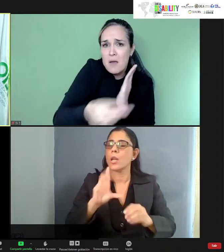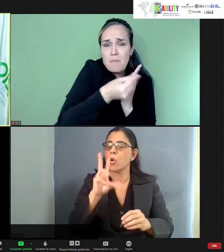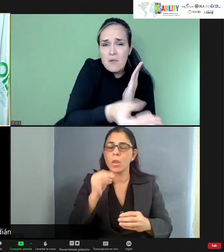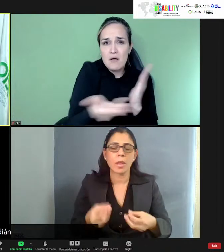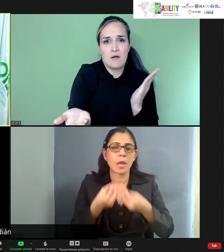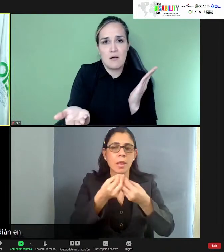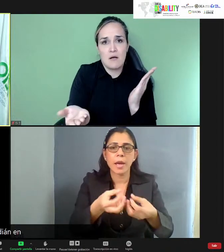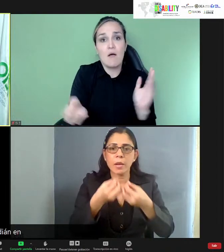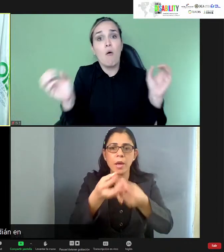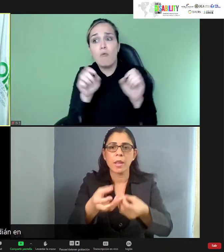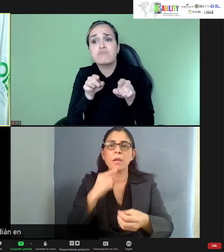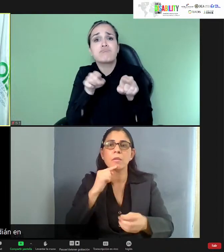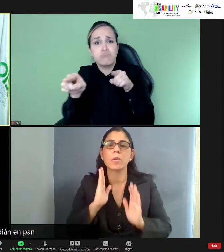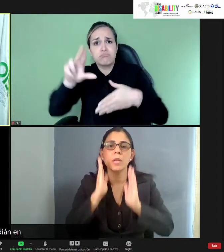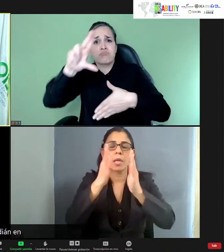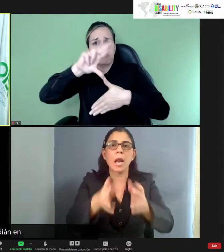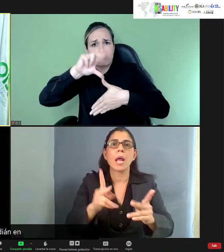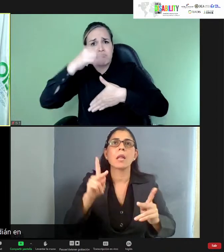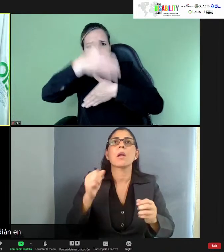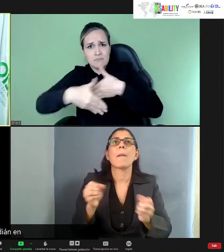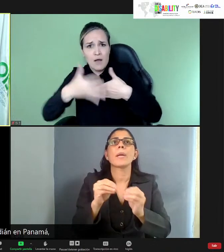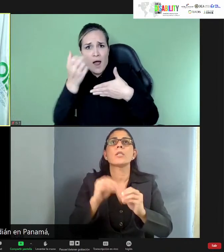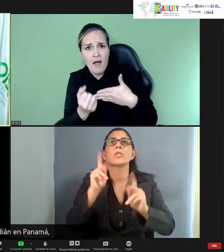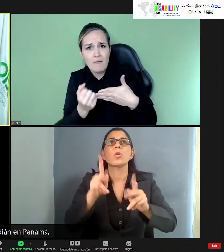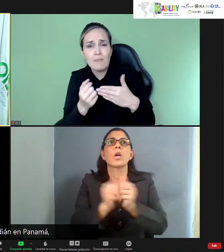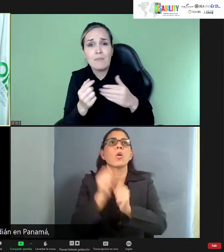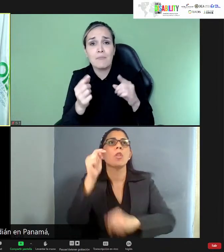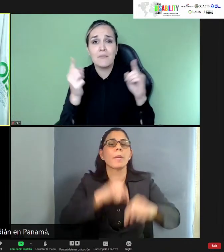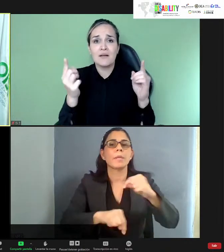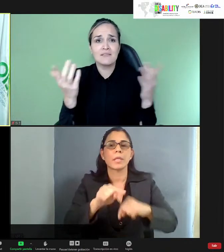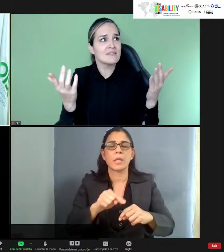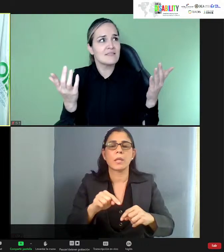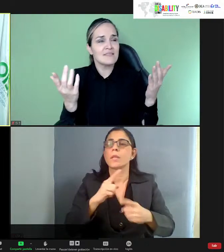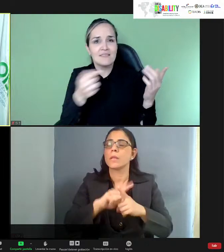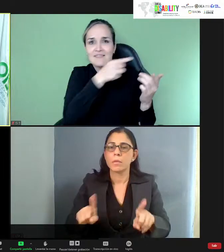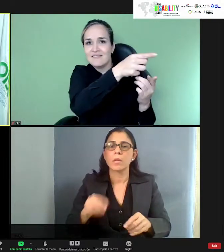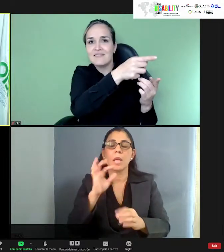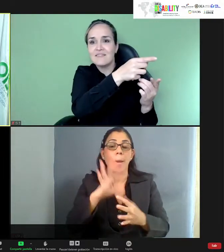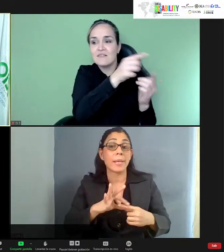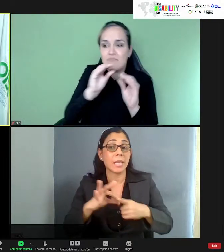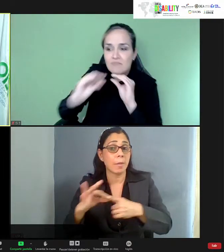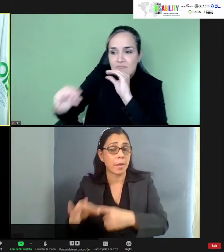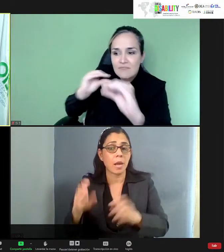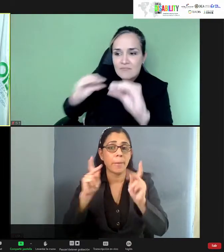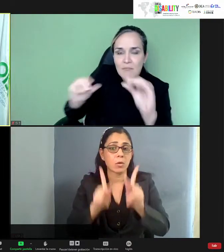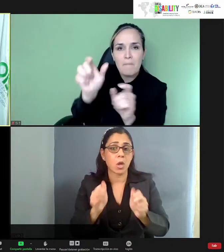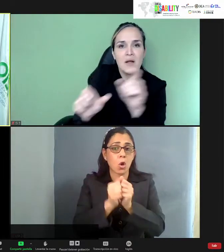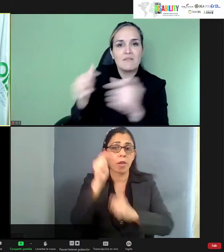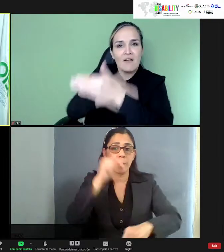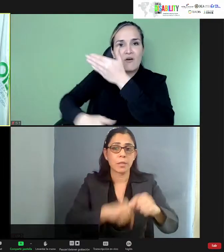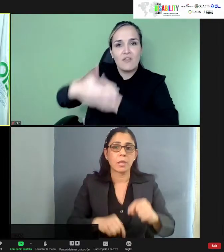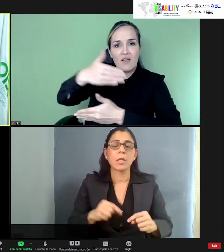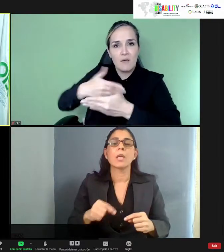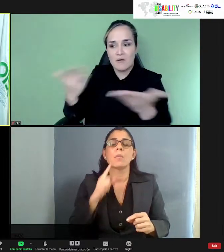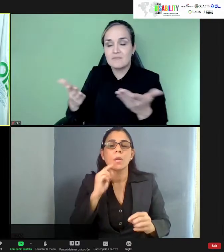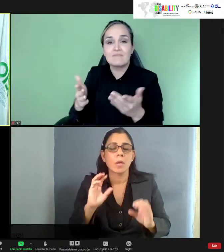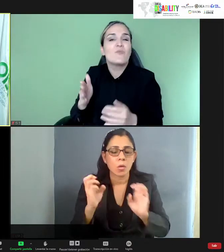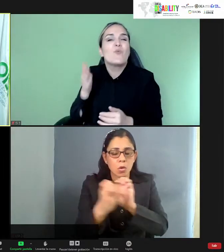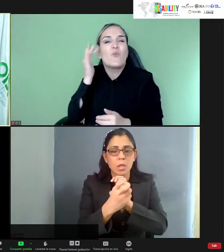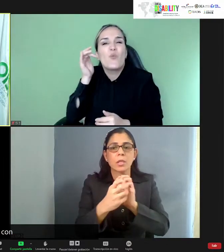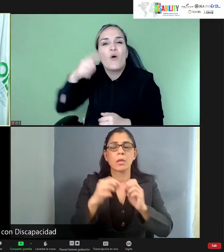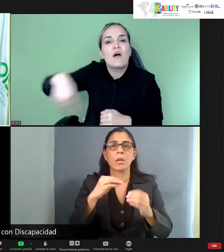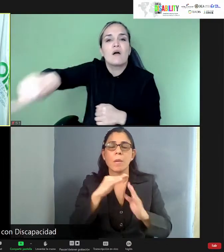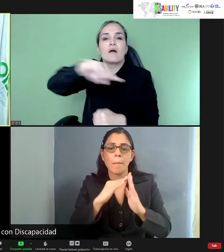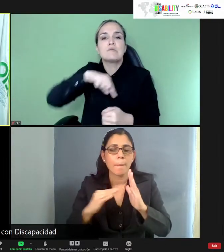have provisional services that are looking for people with disabilities so that